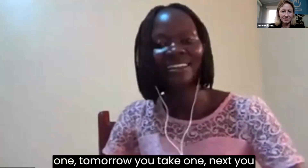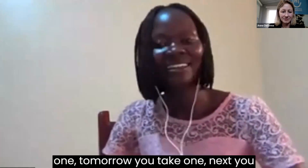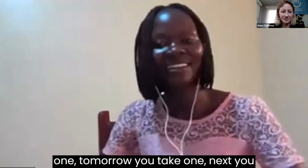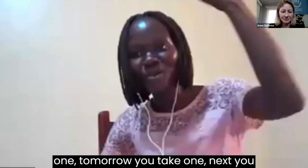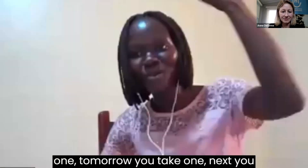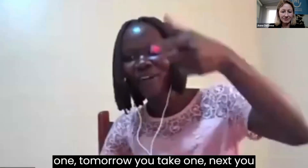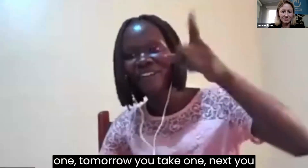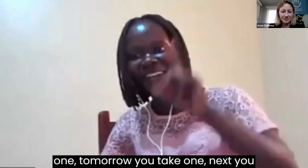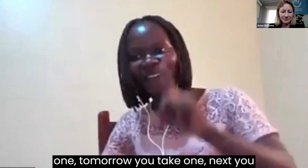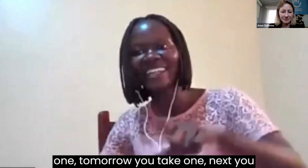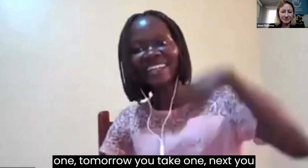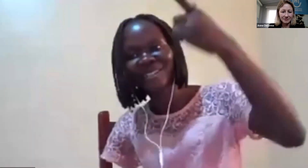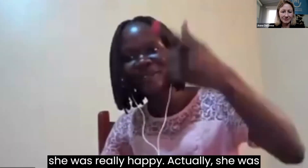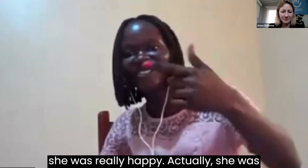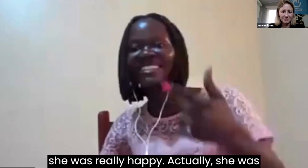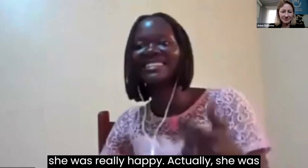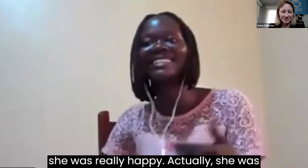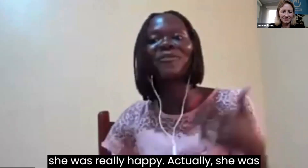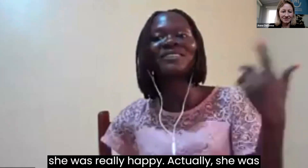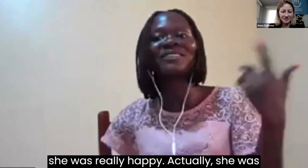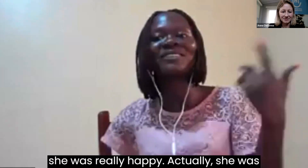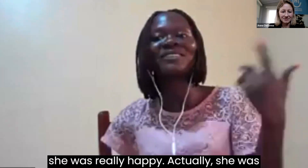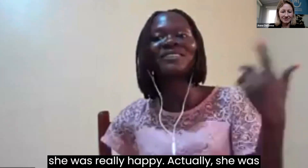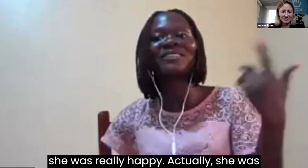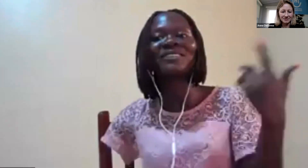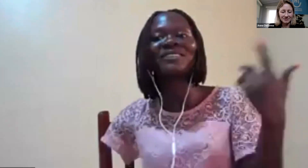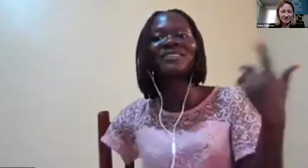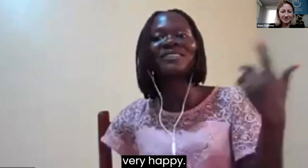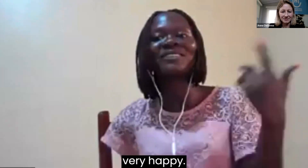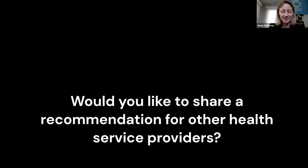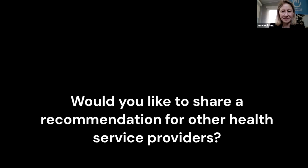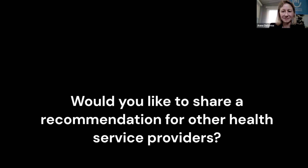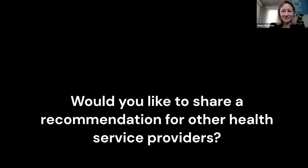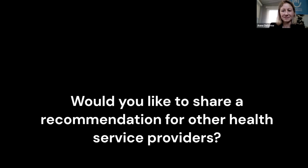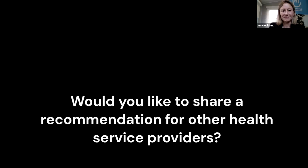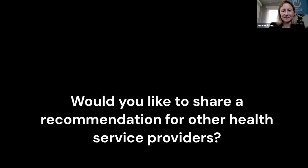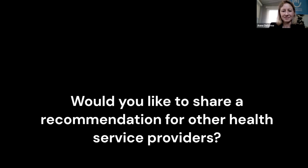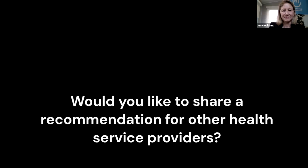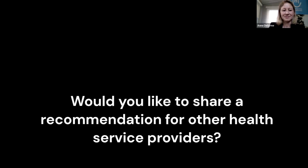one. Tomorrow you take one. Next, you see, she was really happy actually. She was very happy.